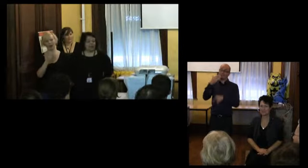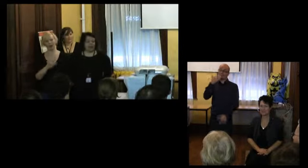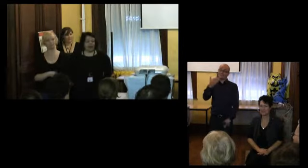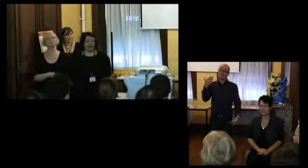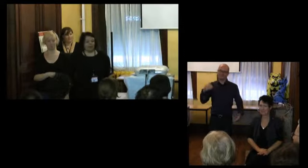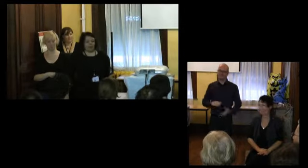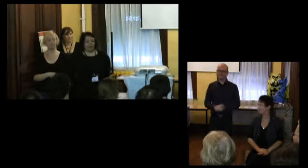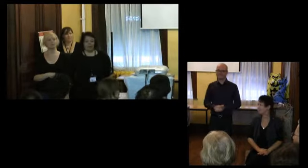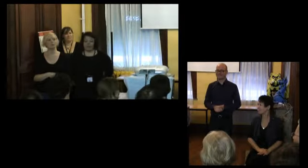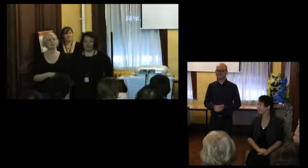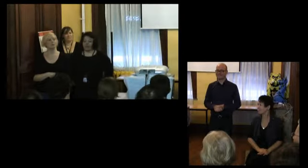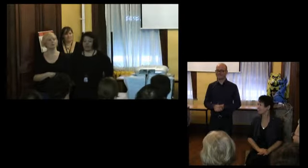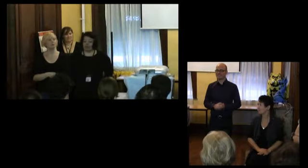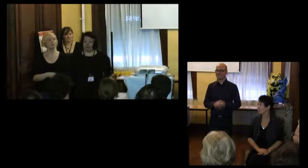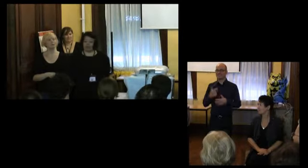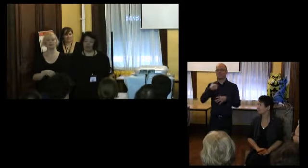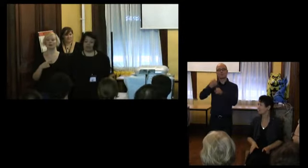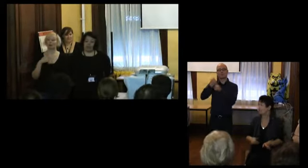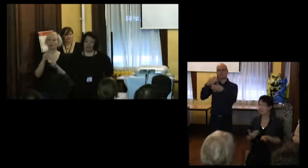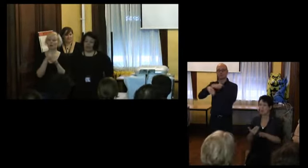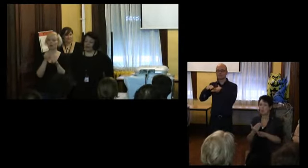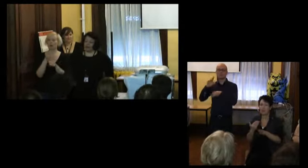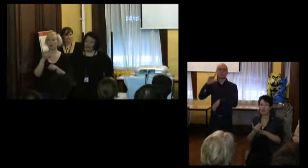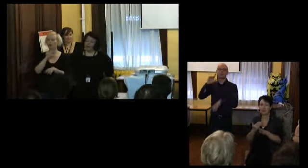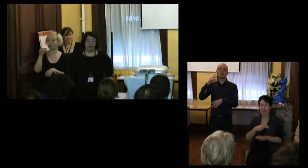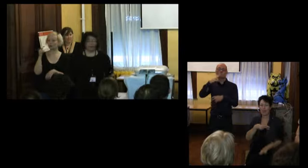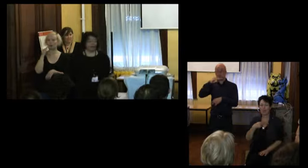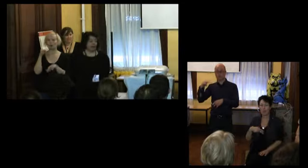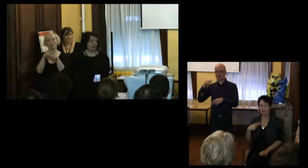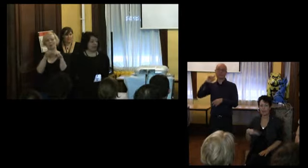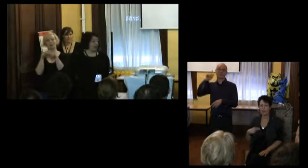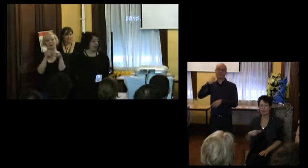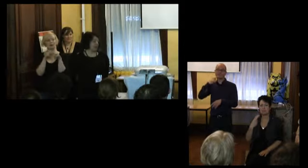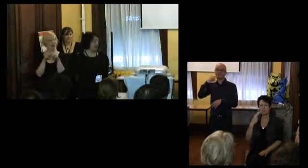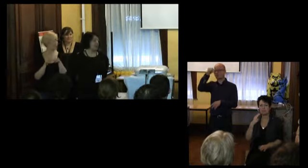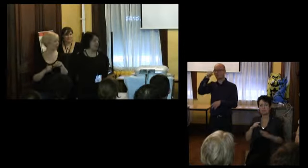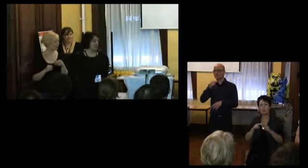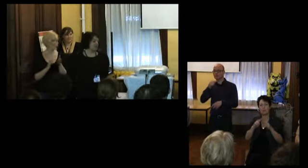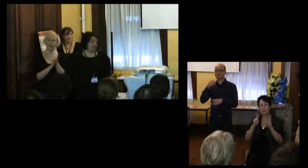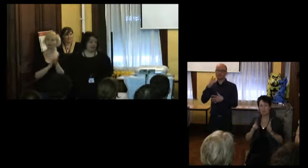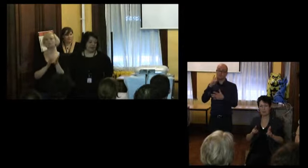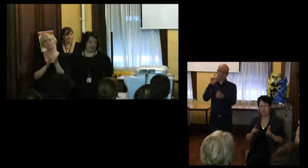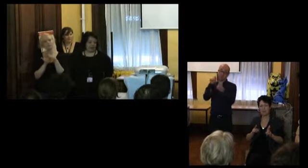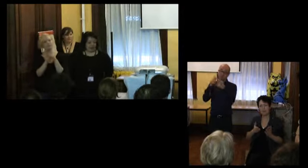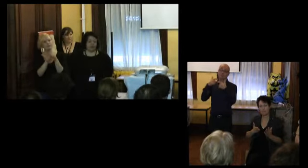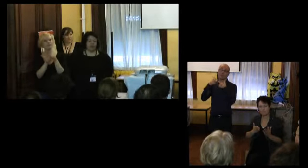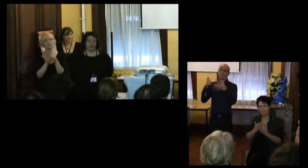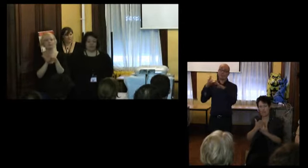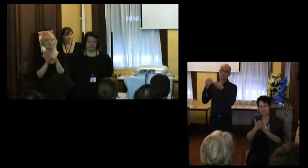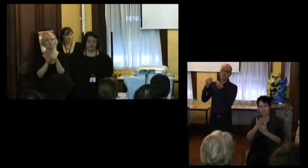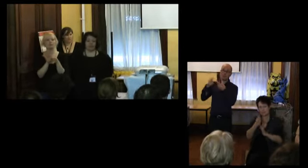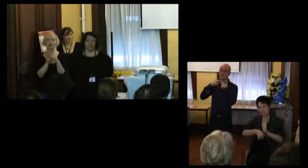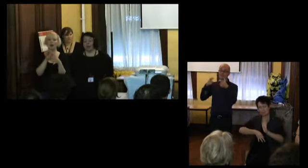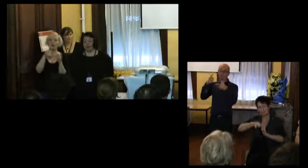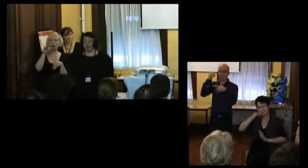Okay. I work at the Norwegian Deaf Museum with making access to